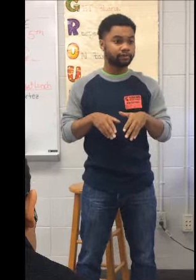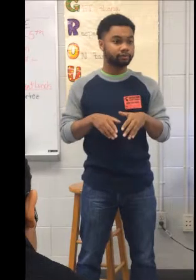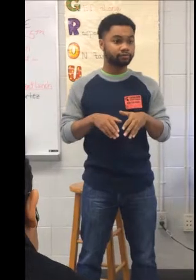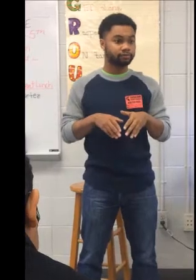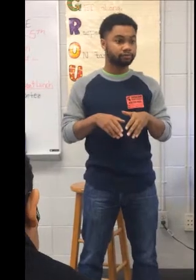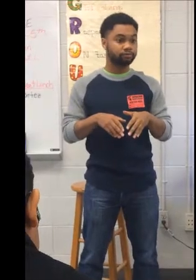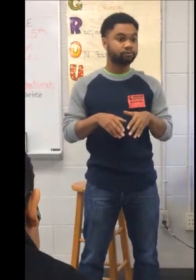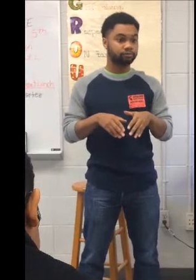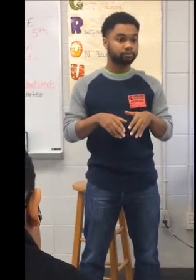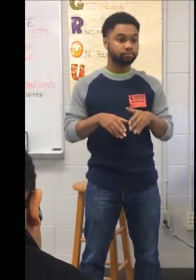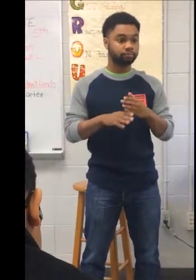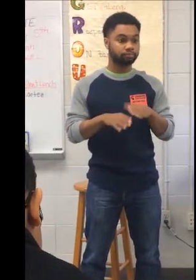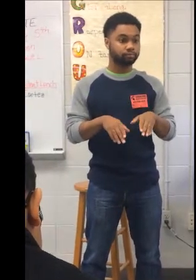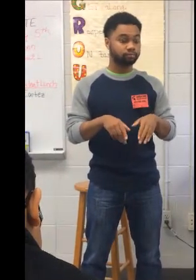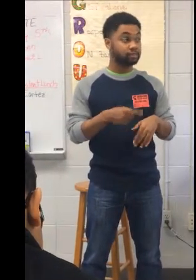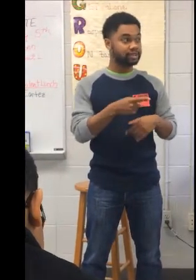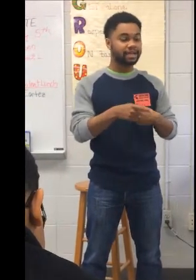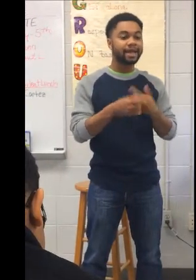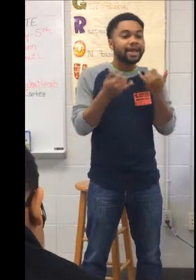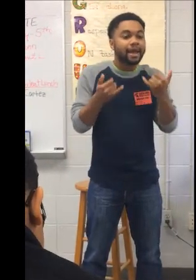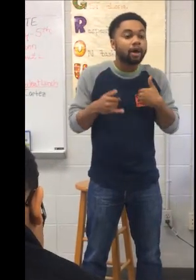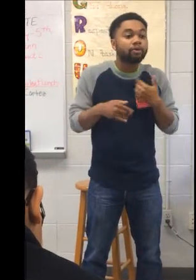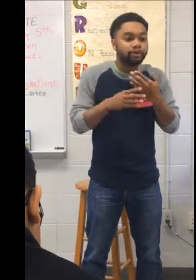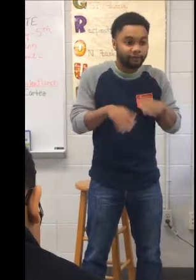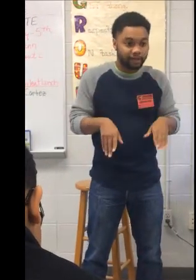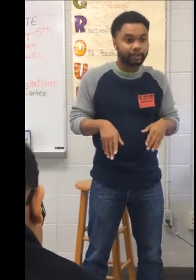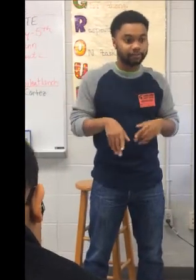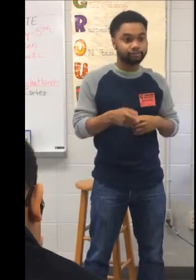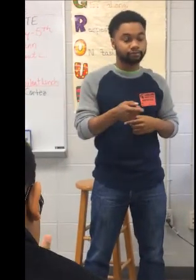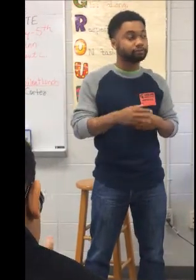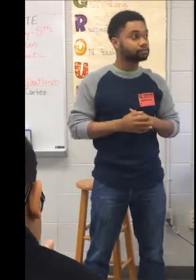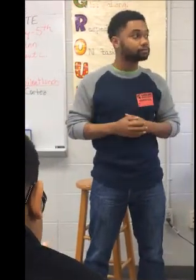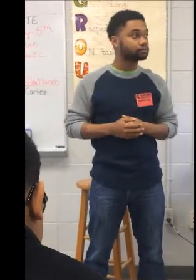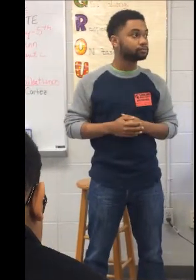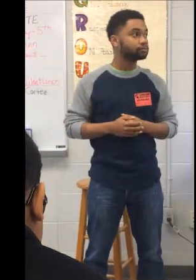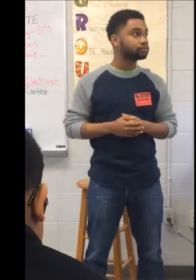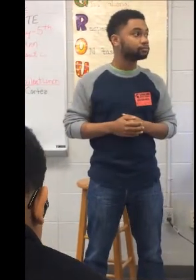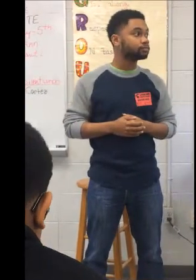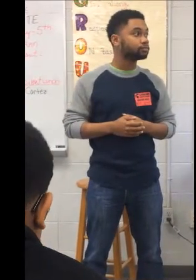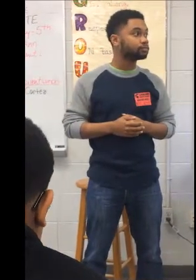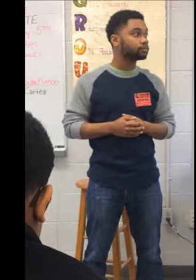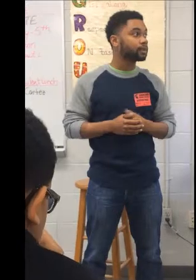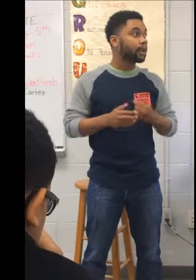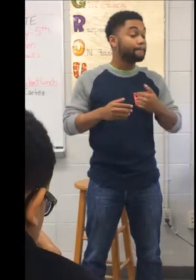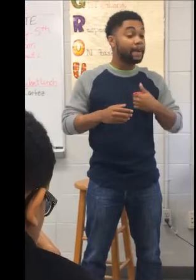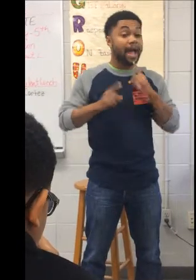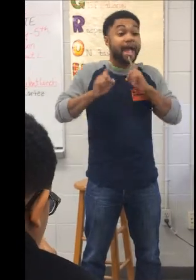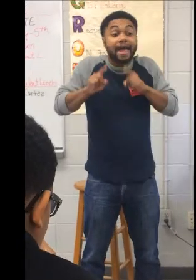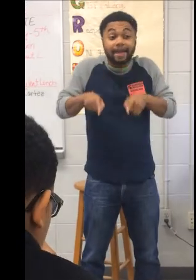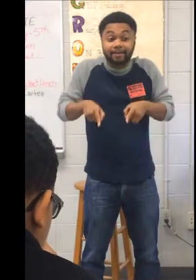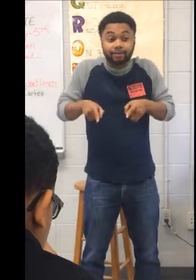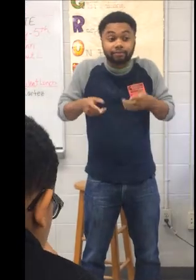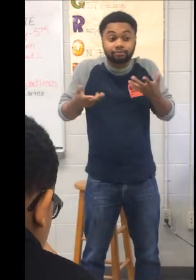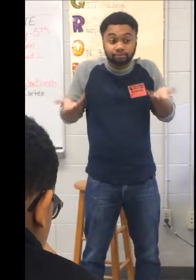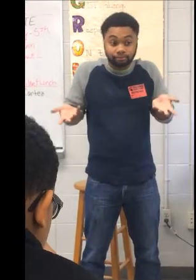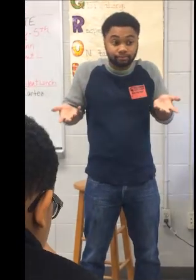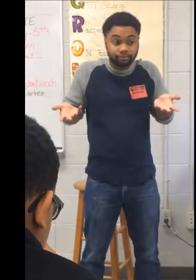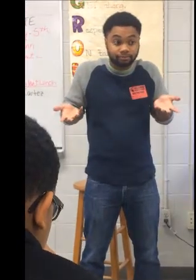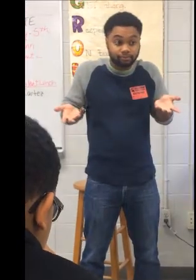should you have done at this point? Divided. Divided, 100. and you would have gotten, 29.25.